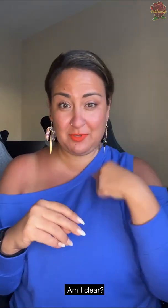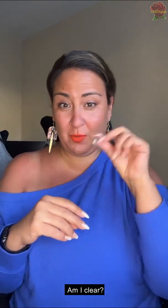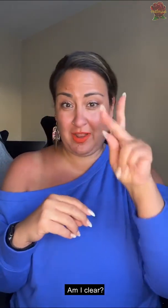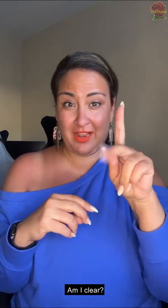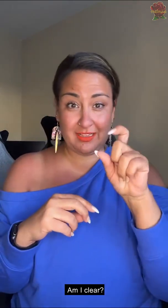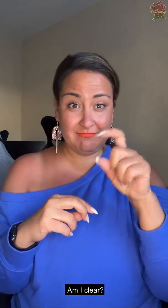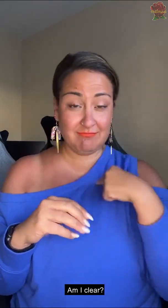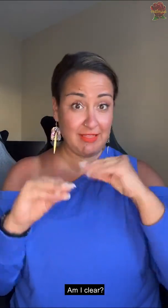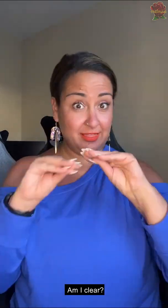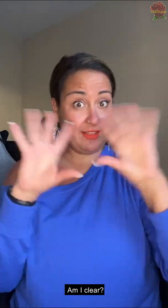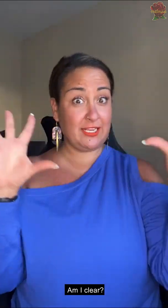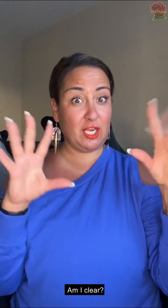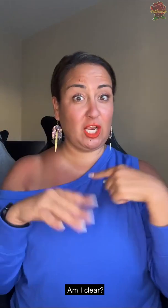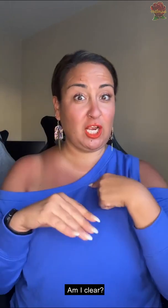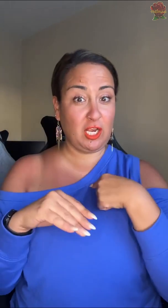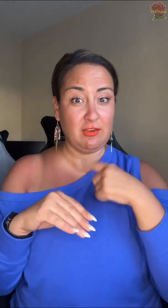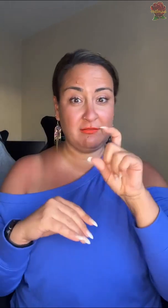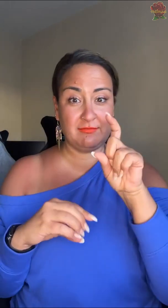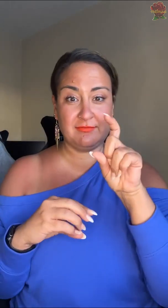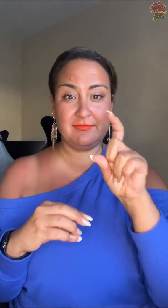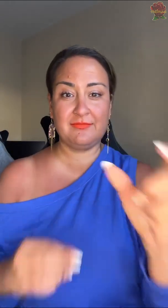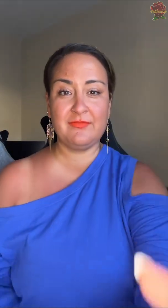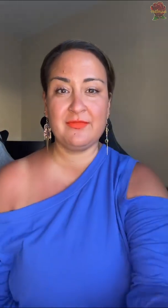me okay? Am I clear?